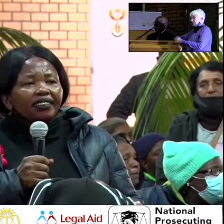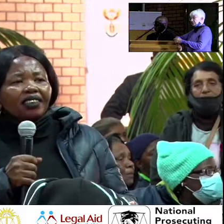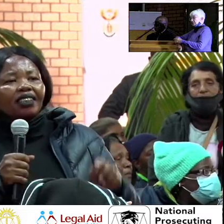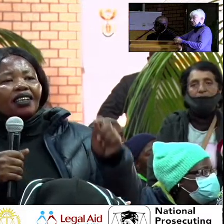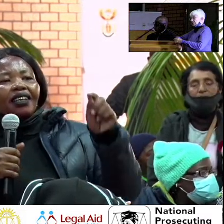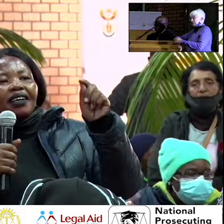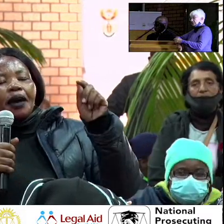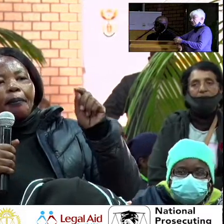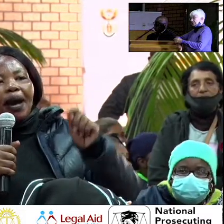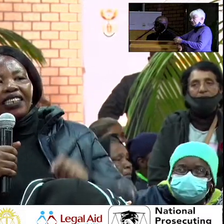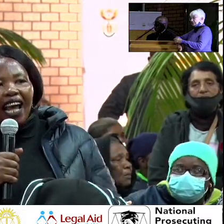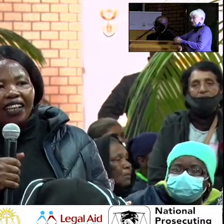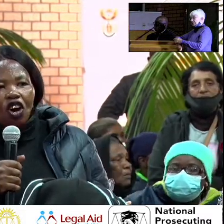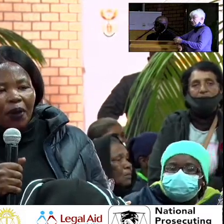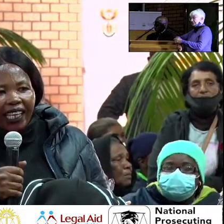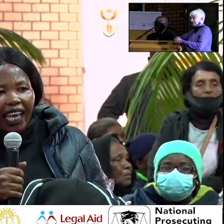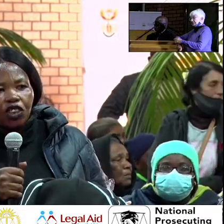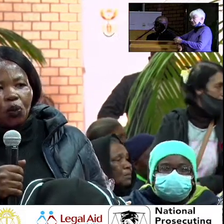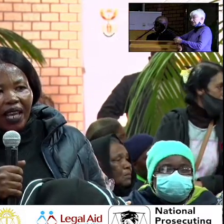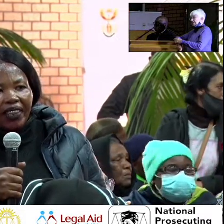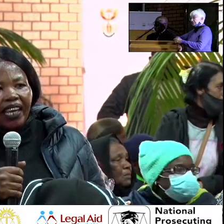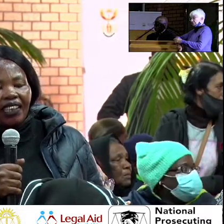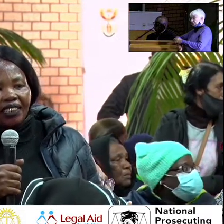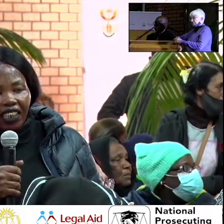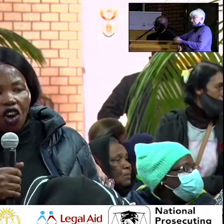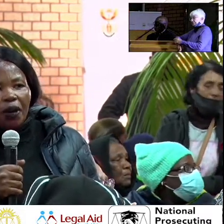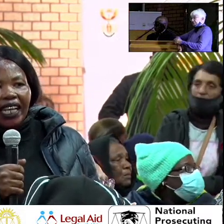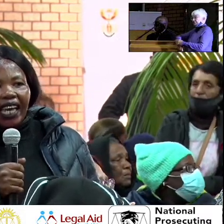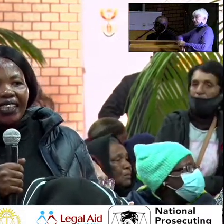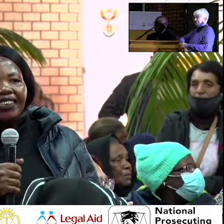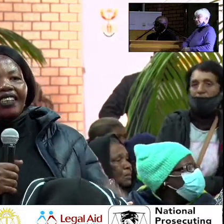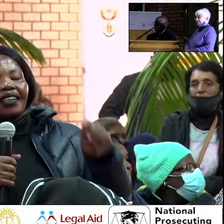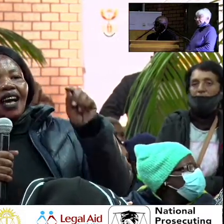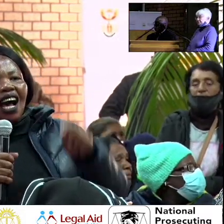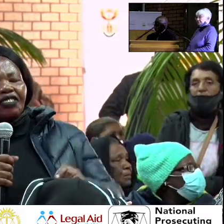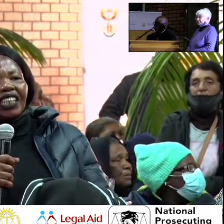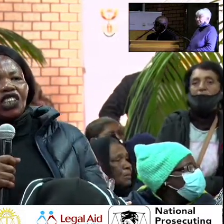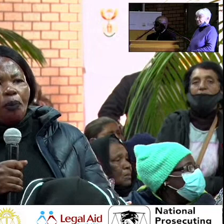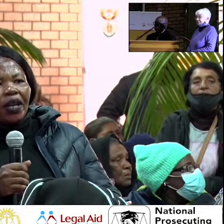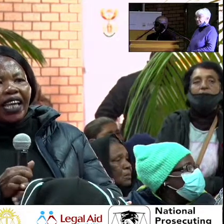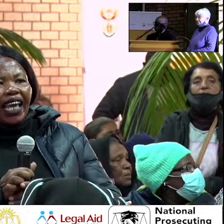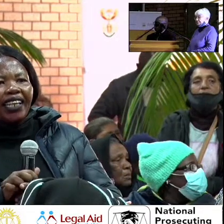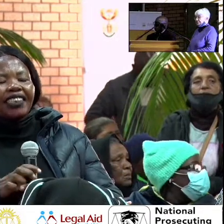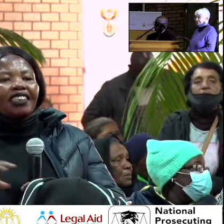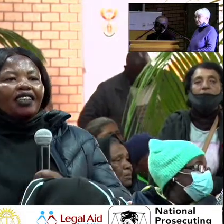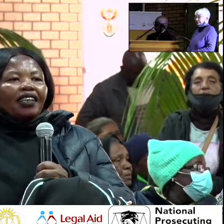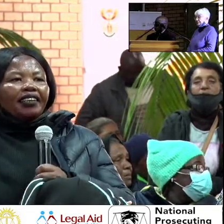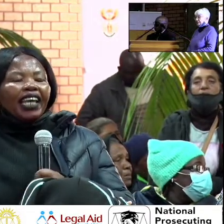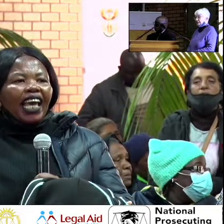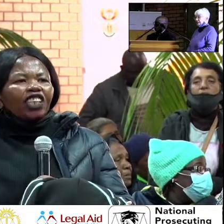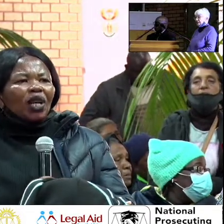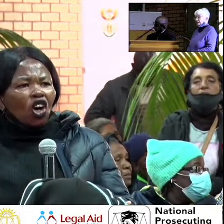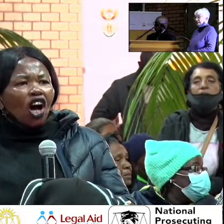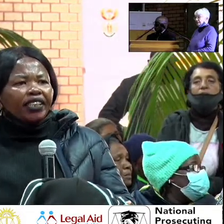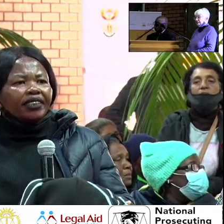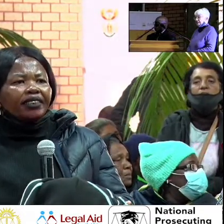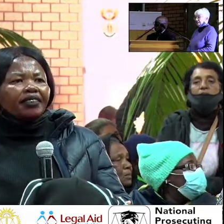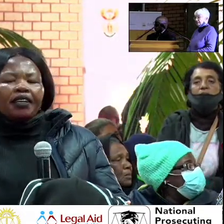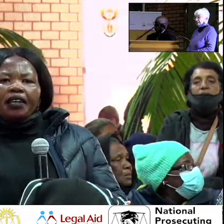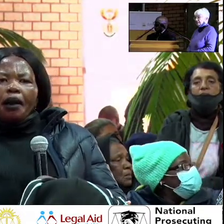Then my child opened a case. We went there, she opened the case. After she opened the case was